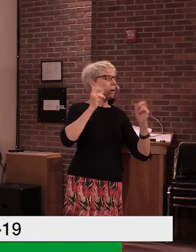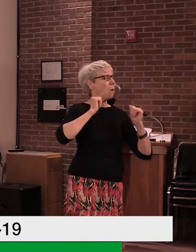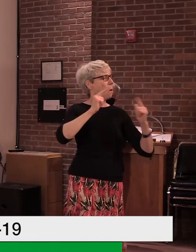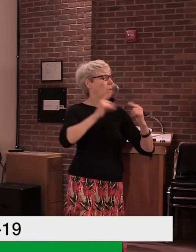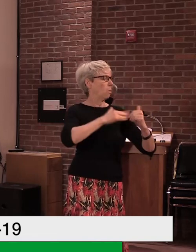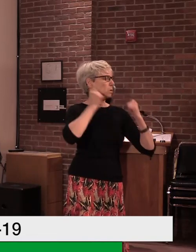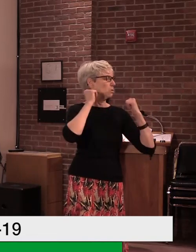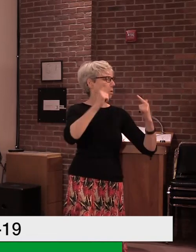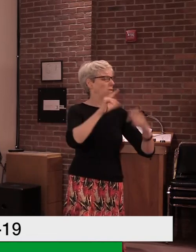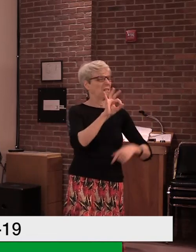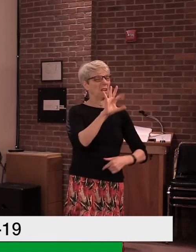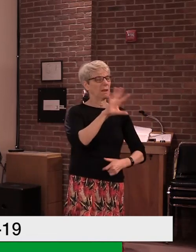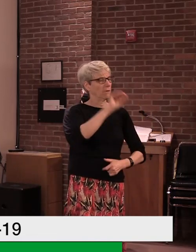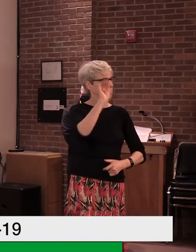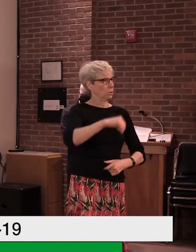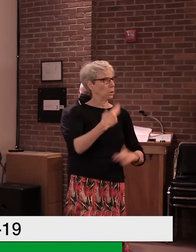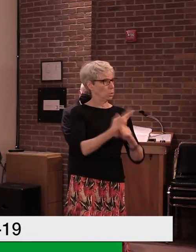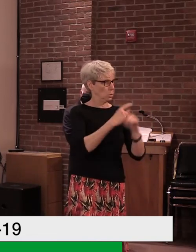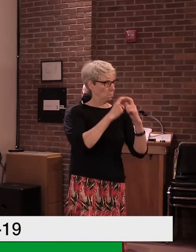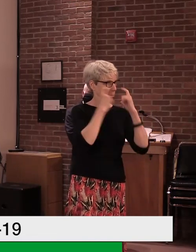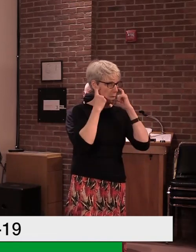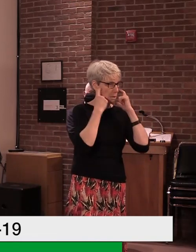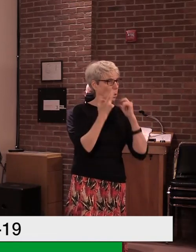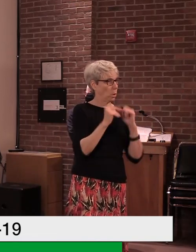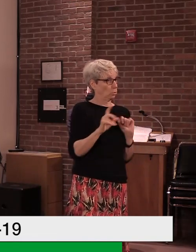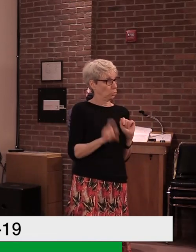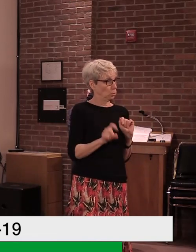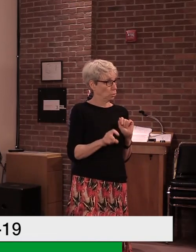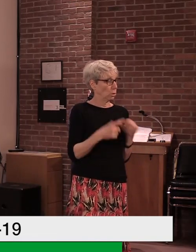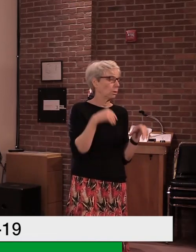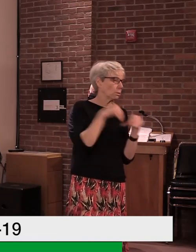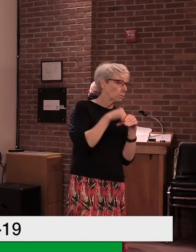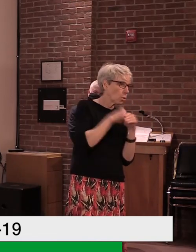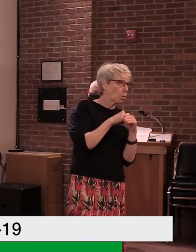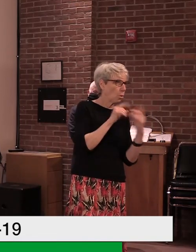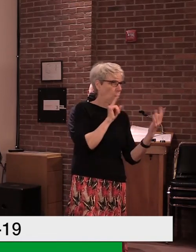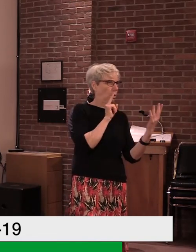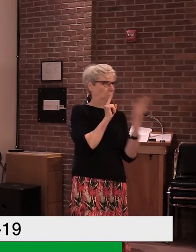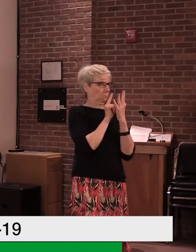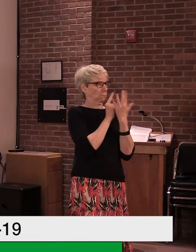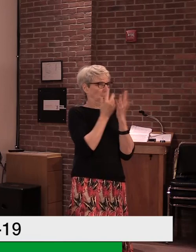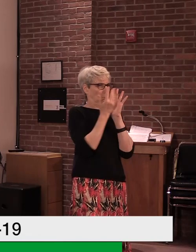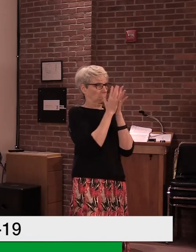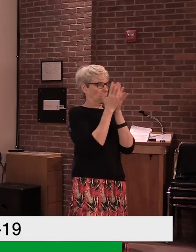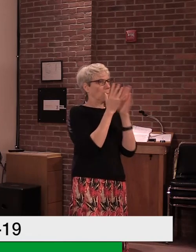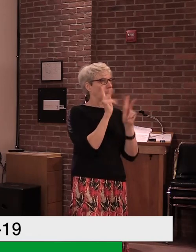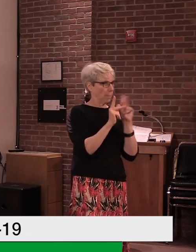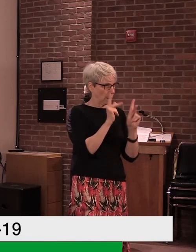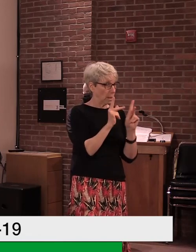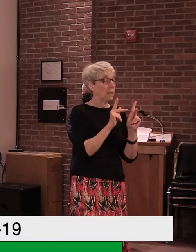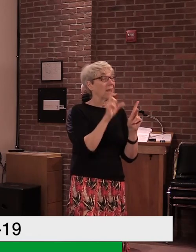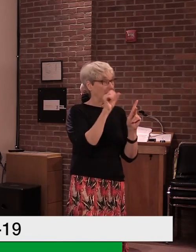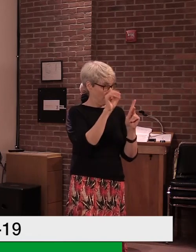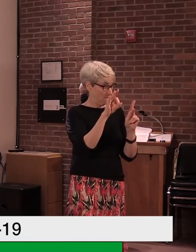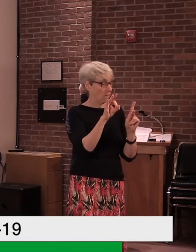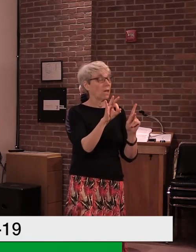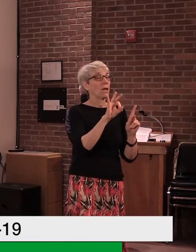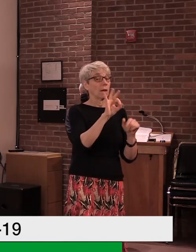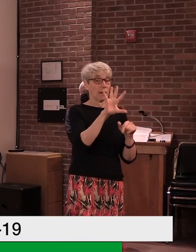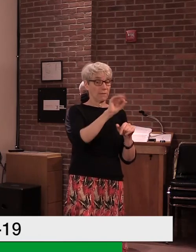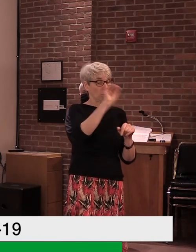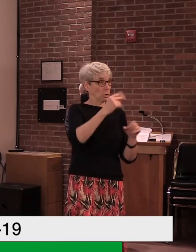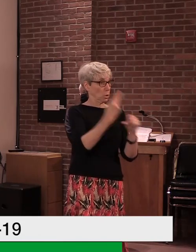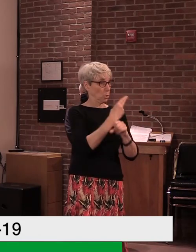are wearing masks when they should be in indoor locations and the like, each one of those states are going to see a decrease from where we stand